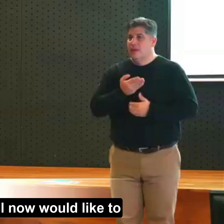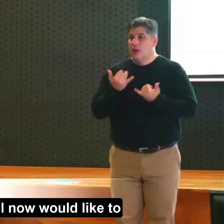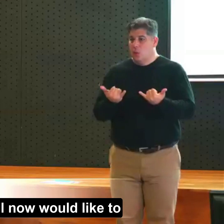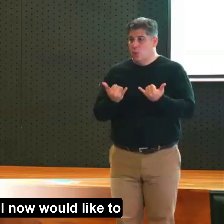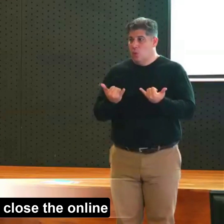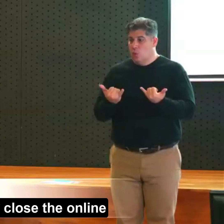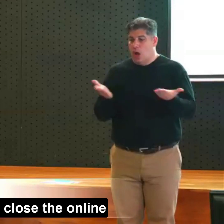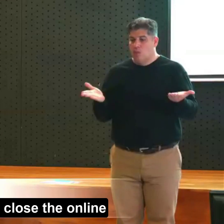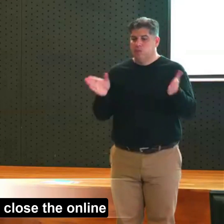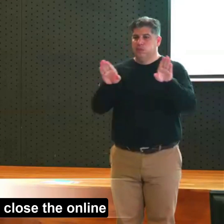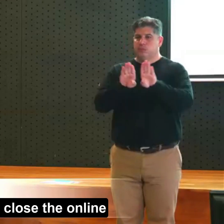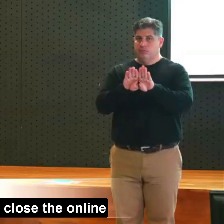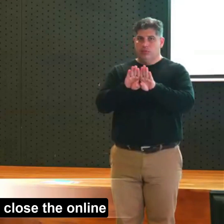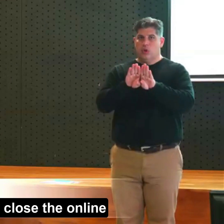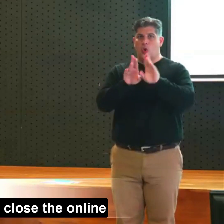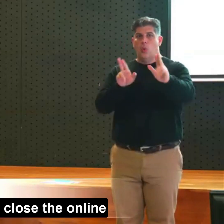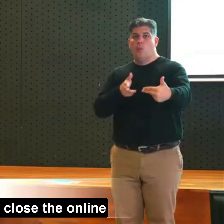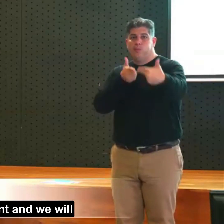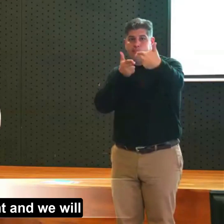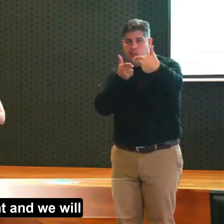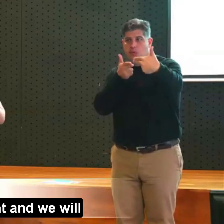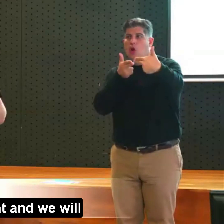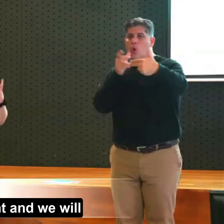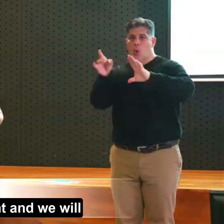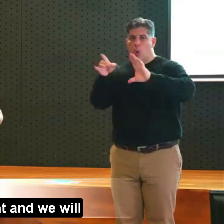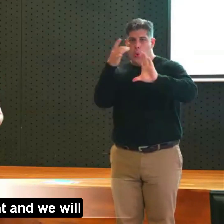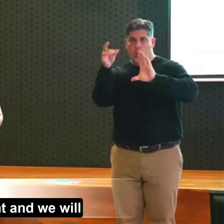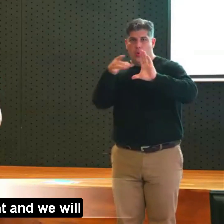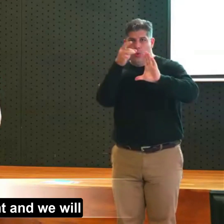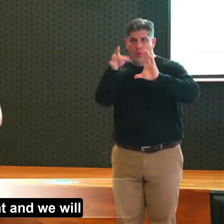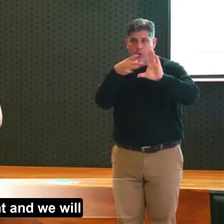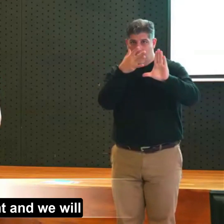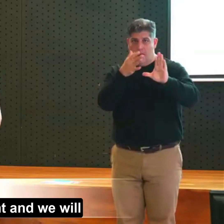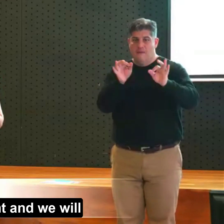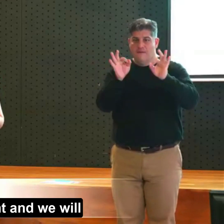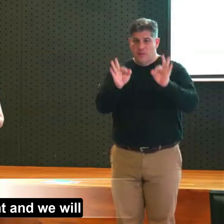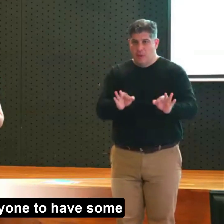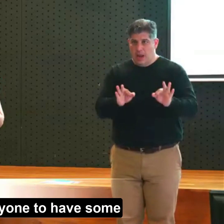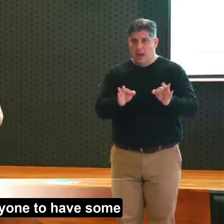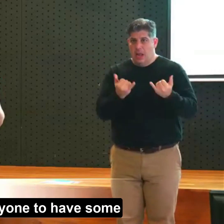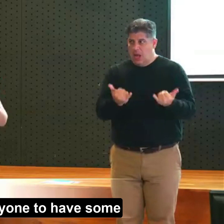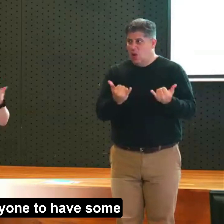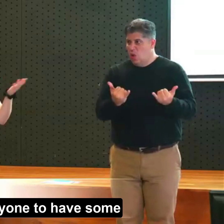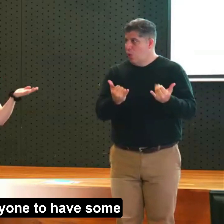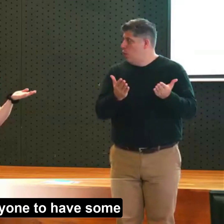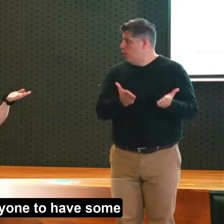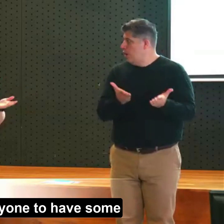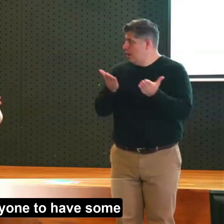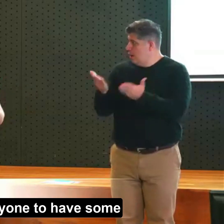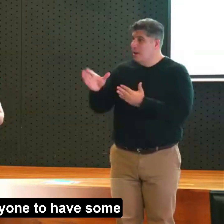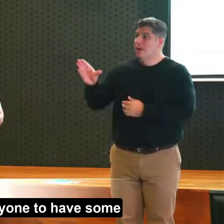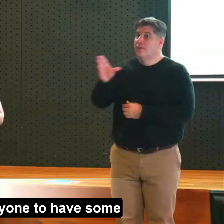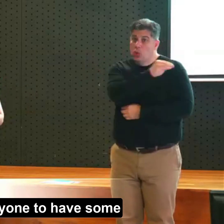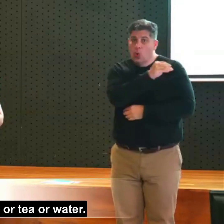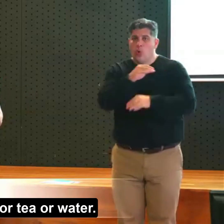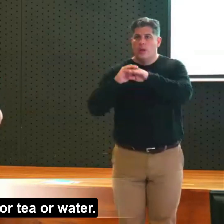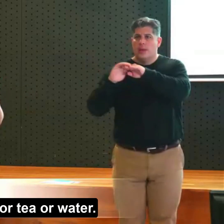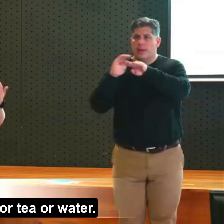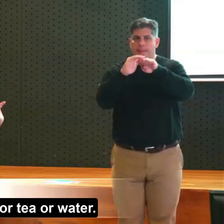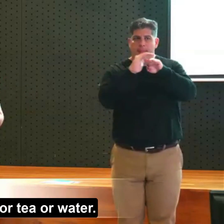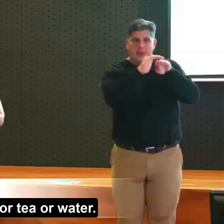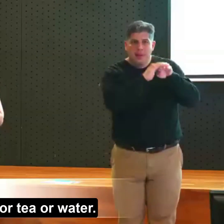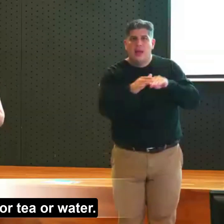would like to officially close the online event, and we will invite everyone to have